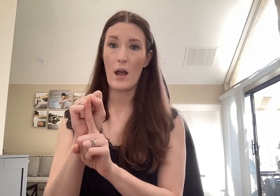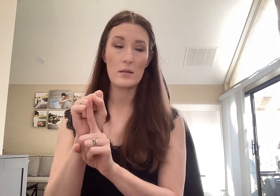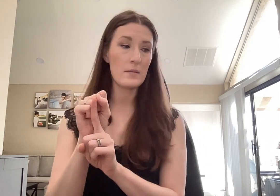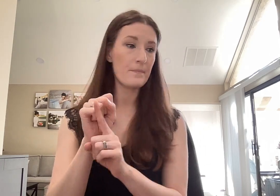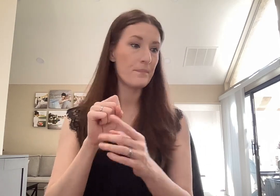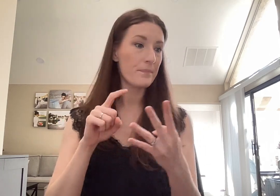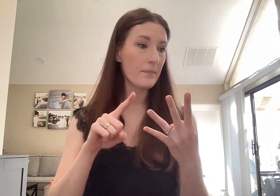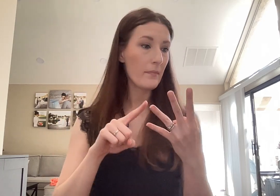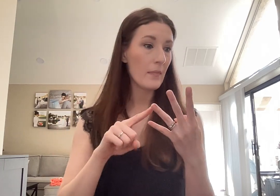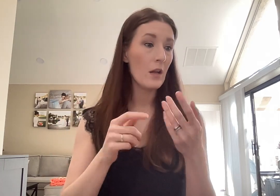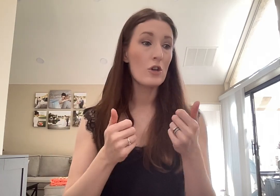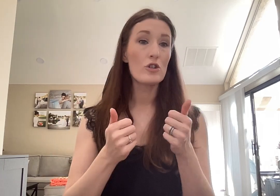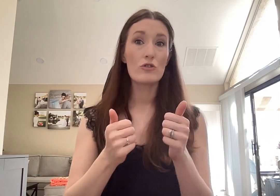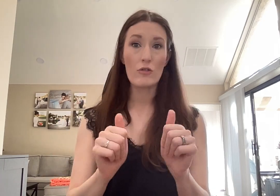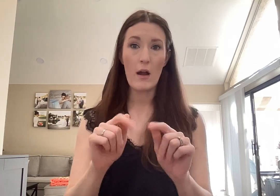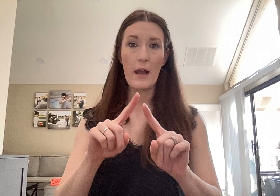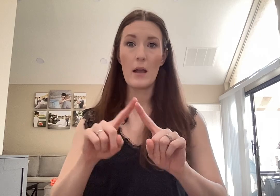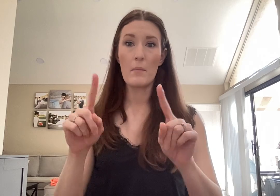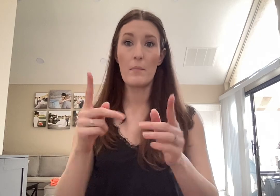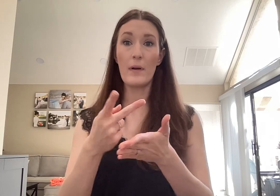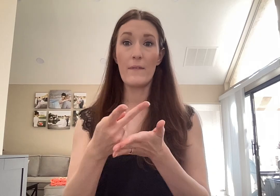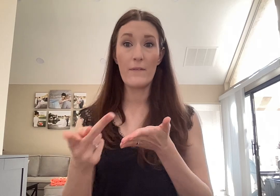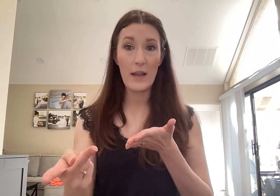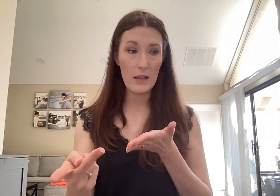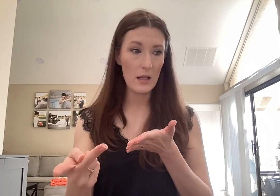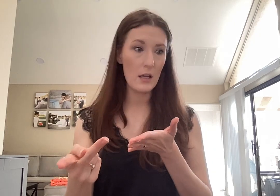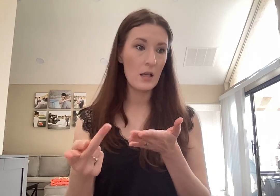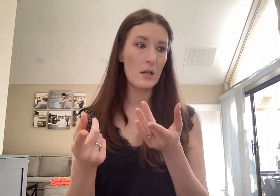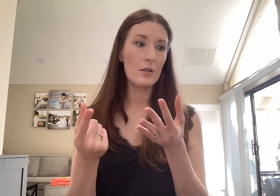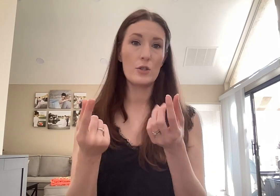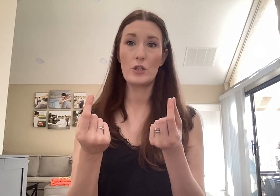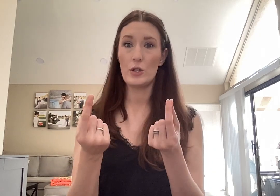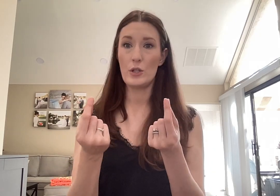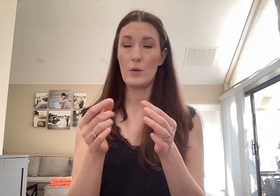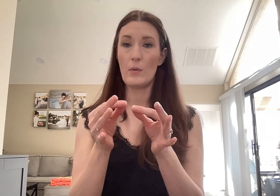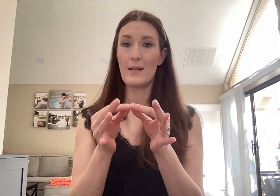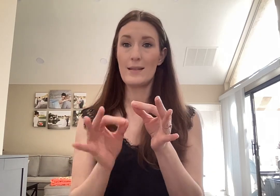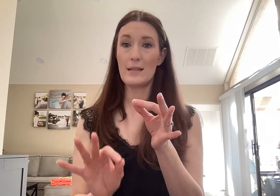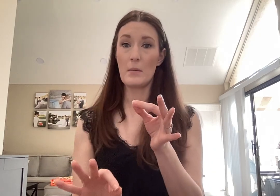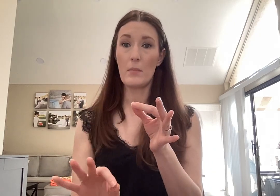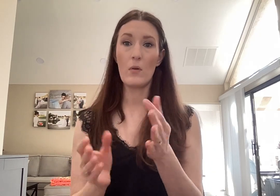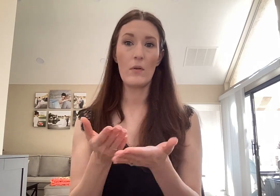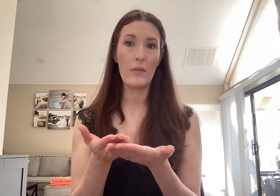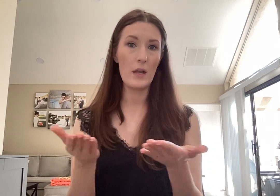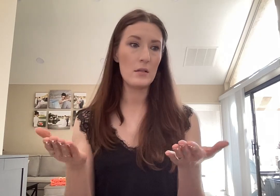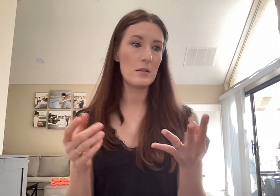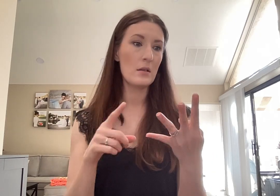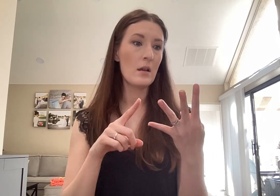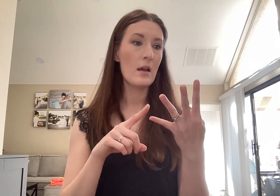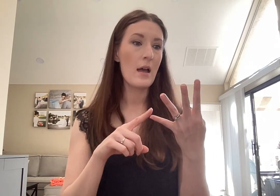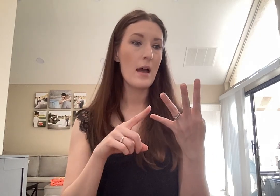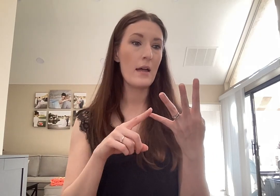S. Trying but failing to do simple things. And